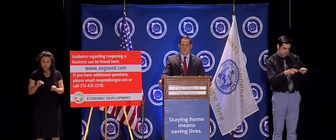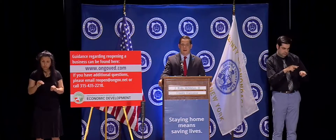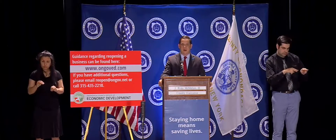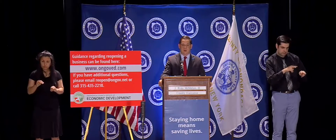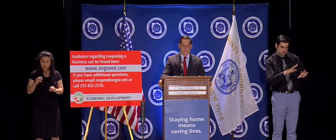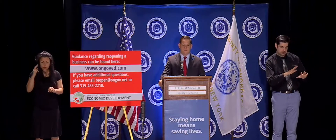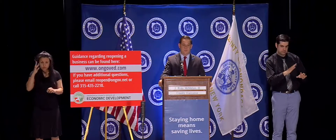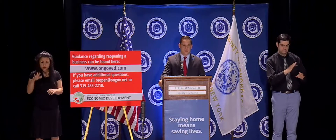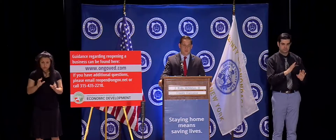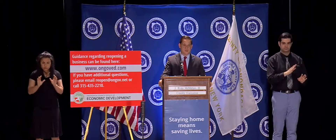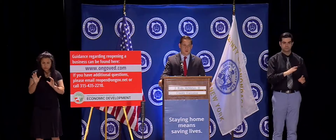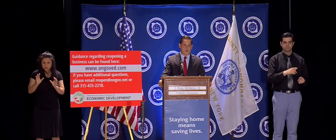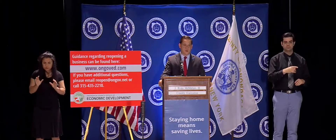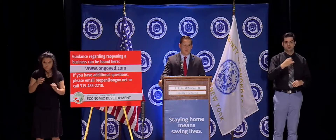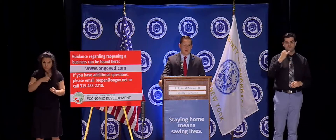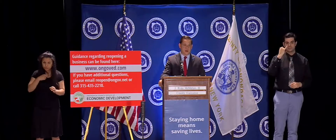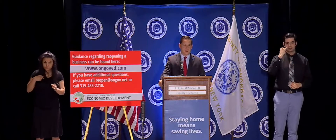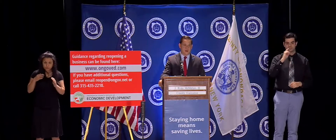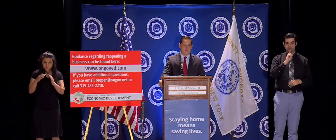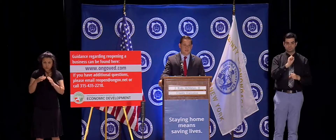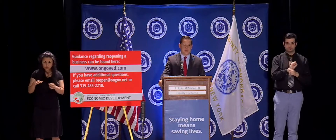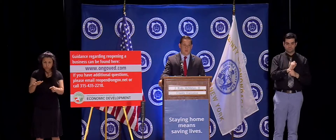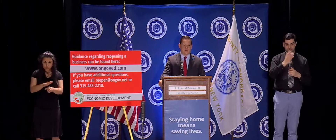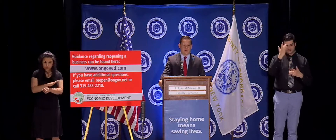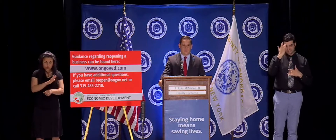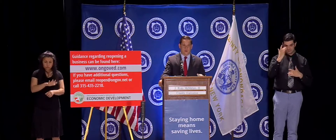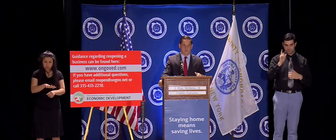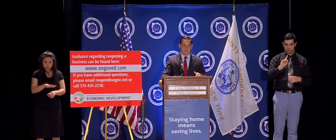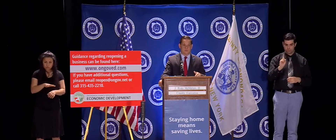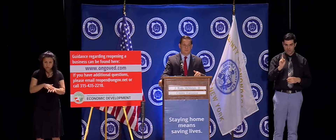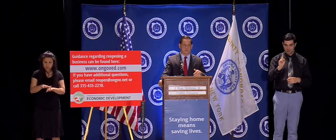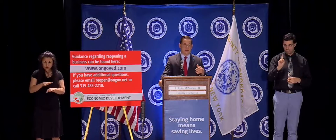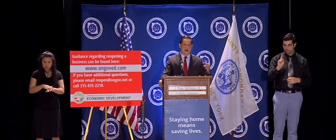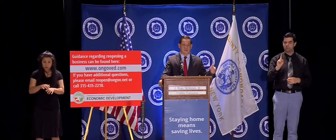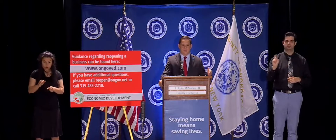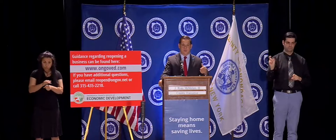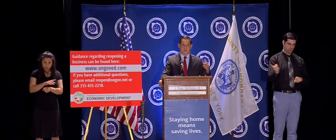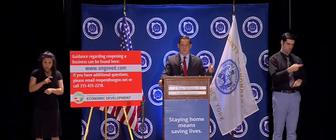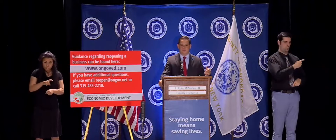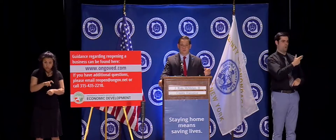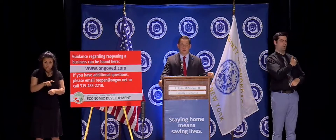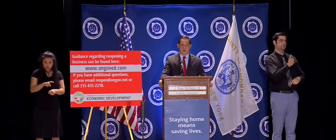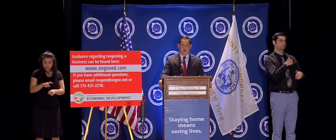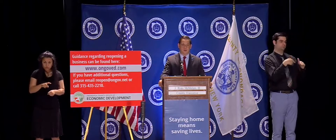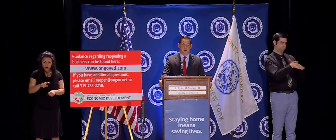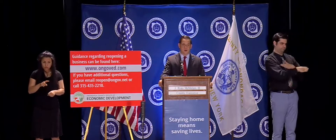you go to get better. And so it's not where you go to lodge people.